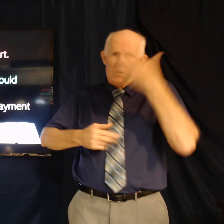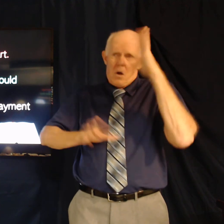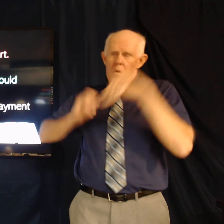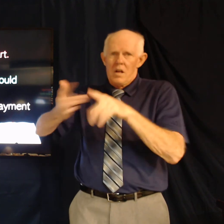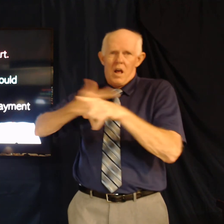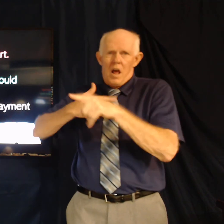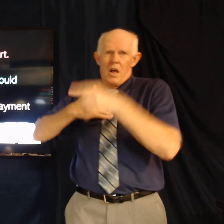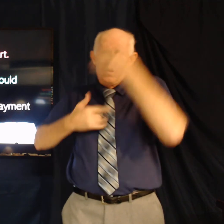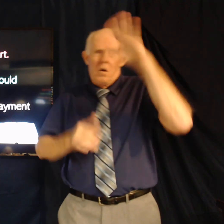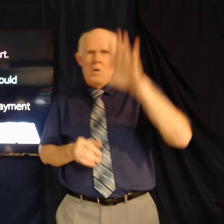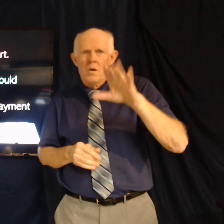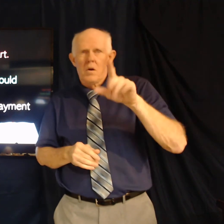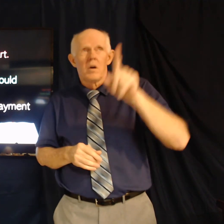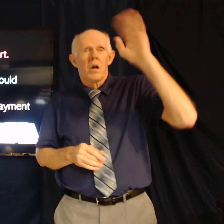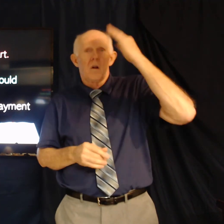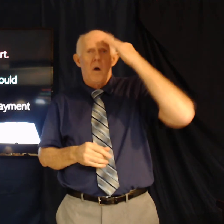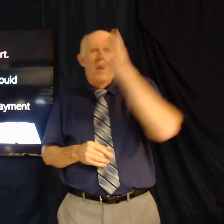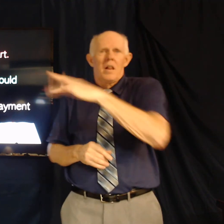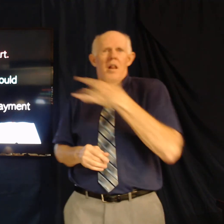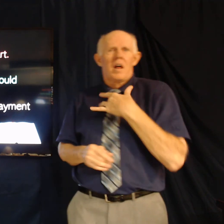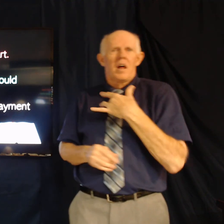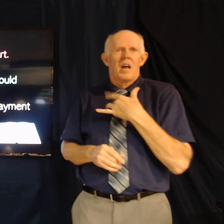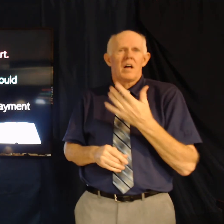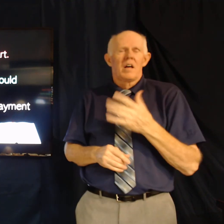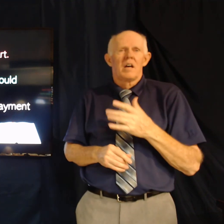We witness to people near us.